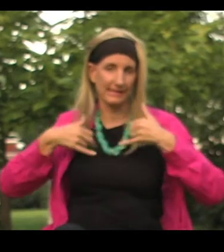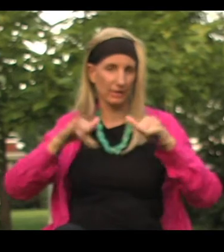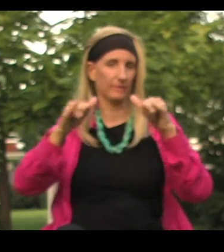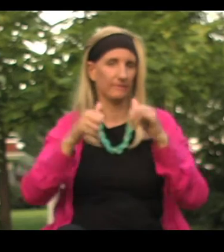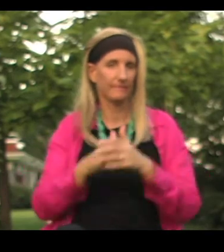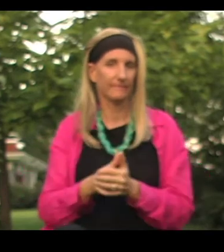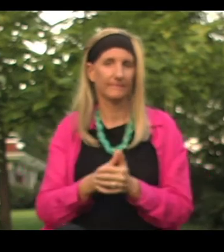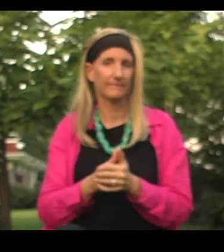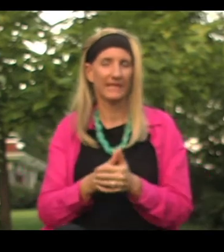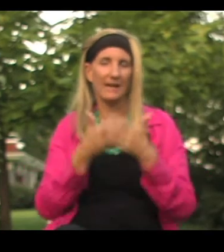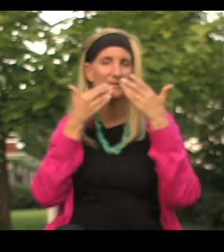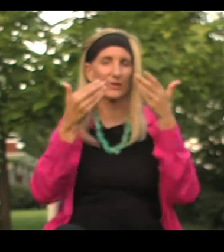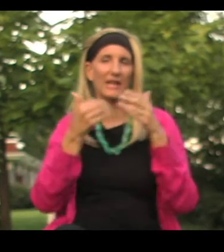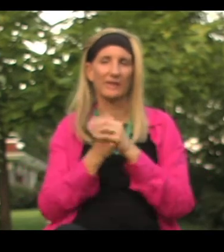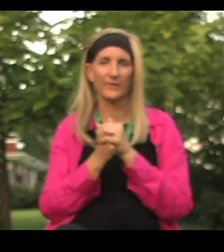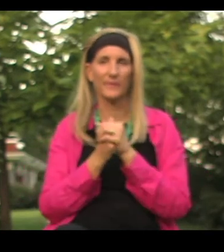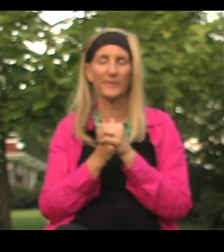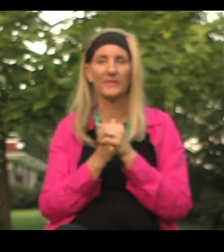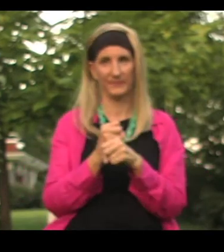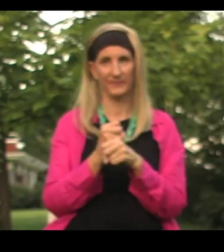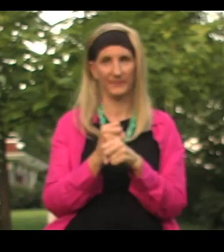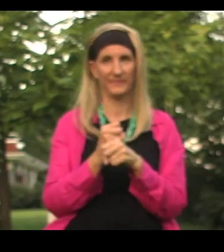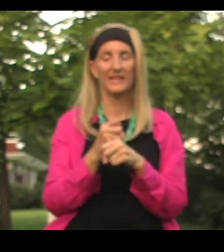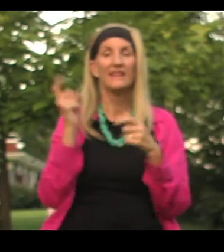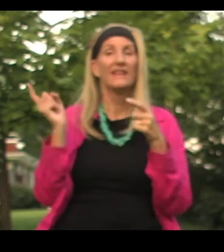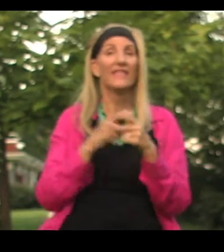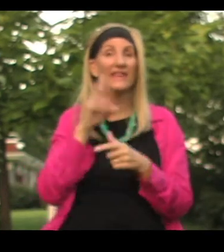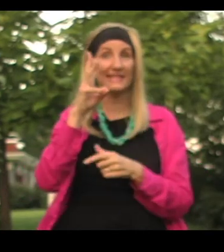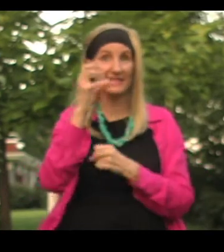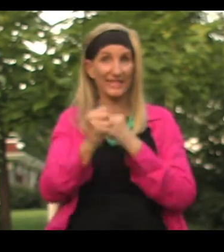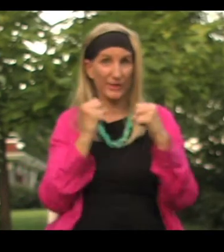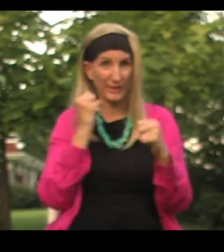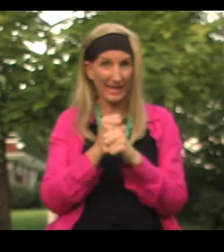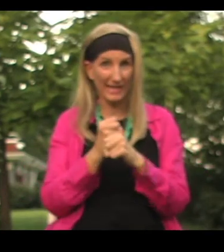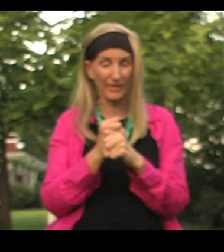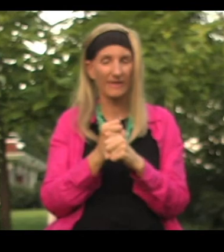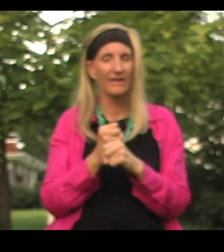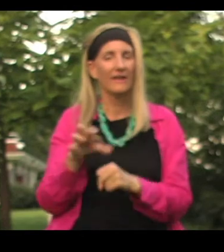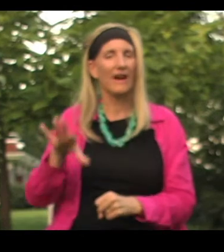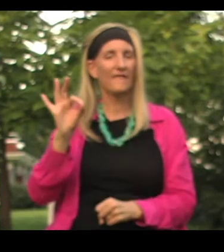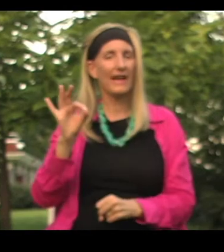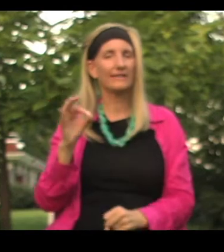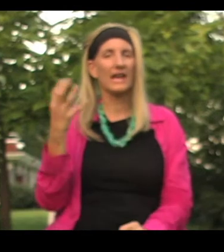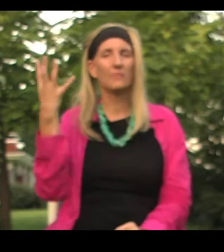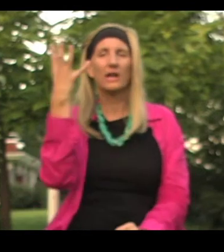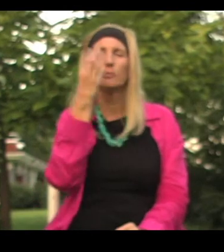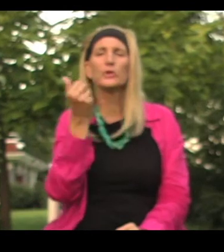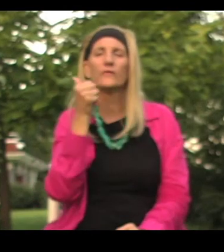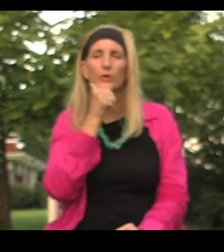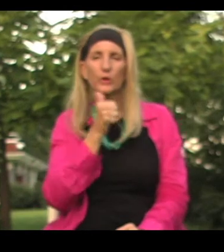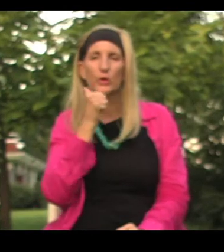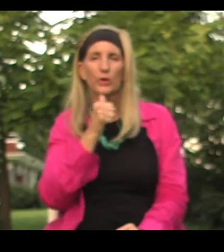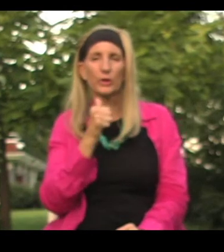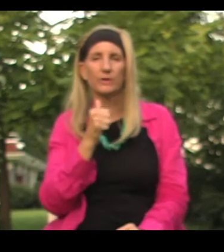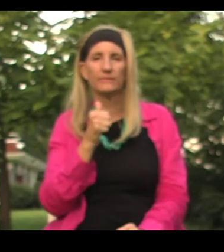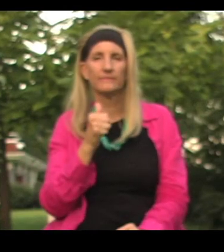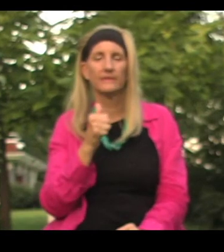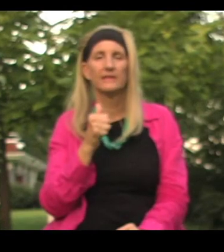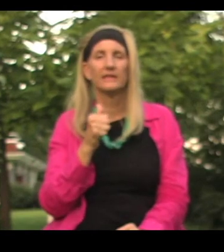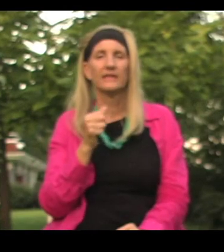still. And I'm so thankful. Then 6 years later, I found out about a beautiful little girl that